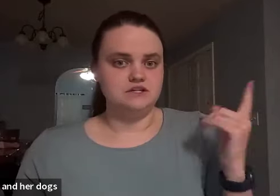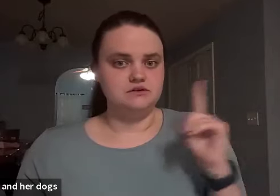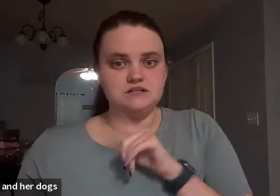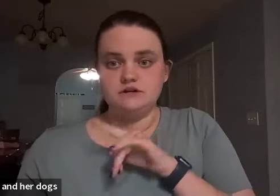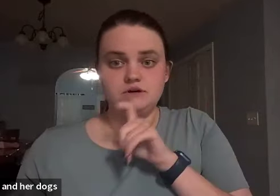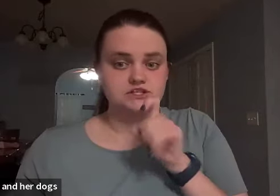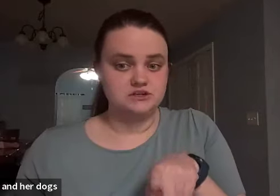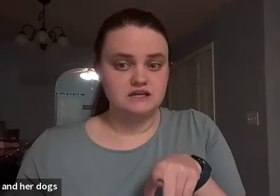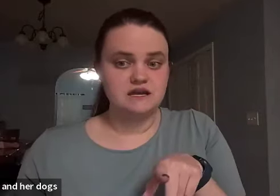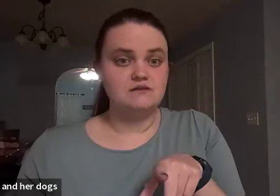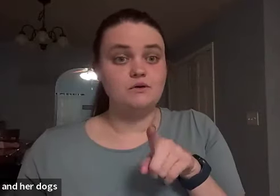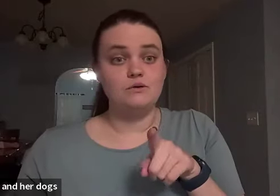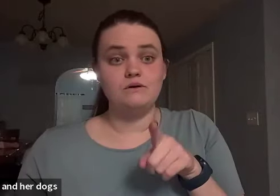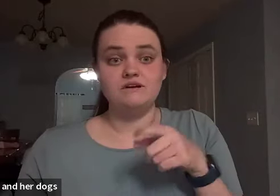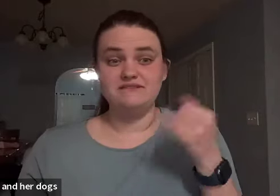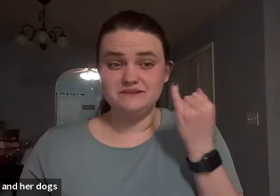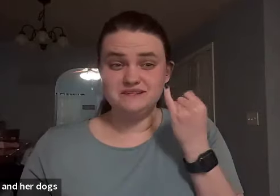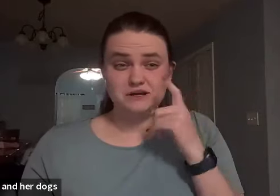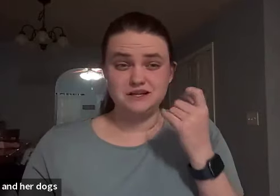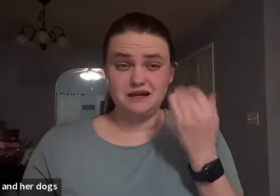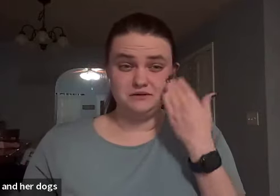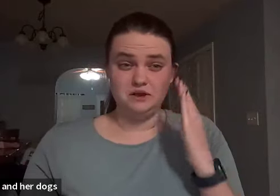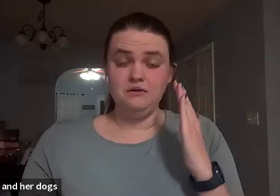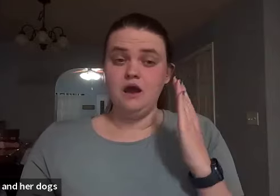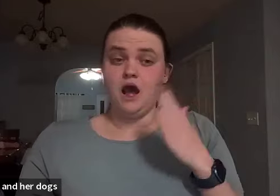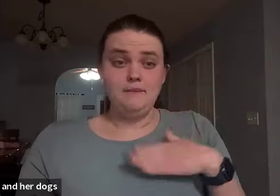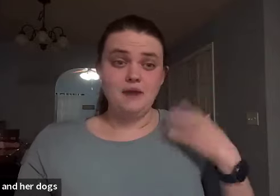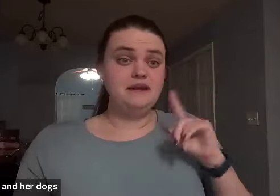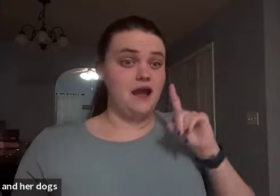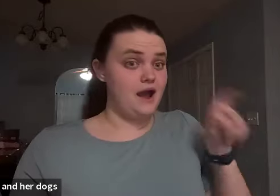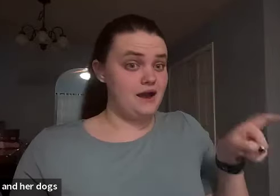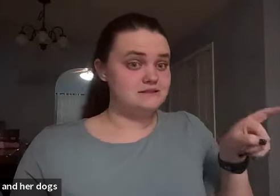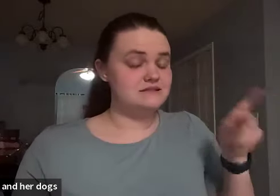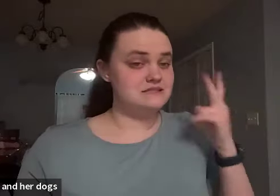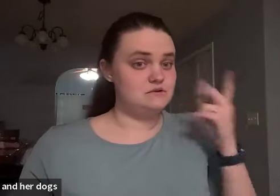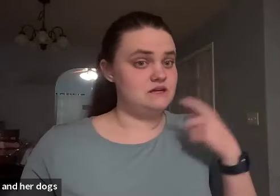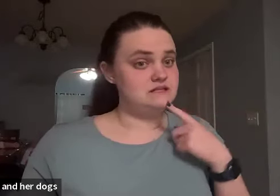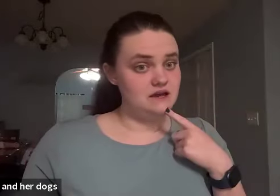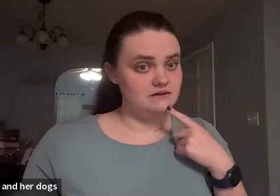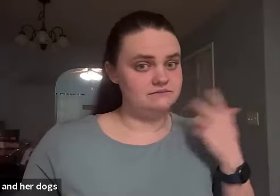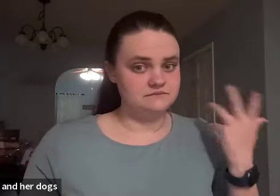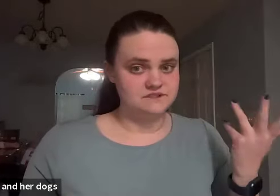happy to answer any questions you guys have, or even if it's a question I don't know, I'm happy to ask and see what they say.